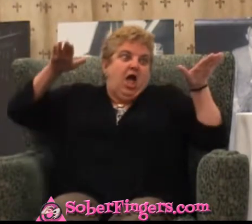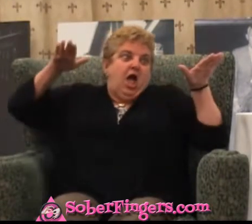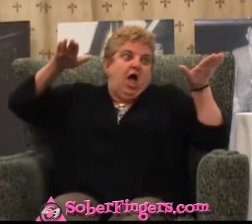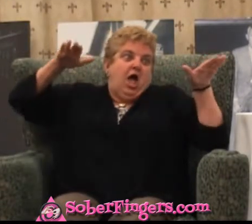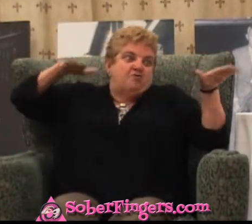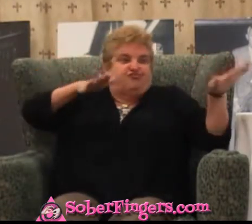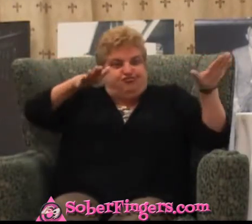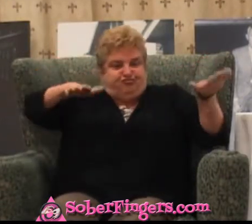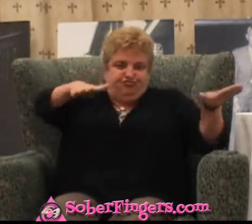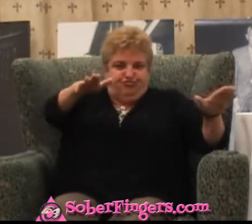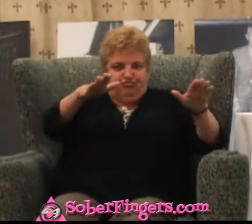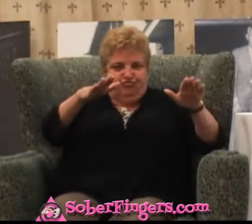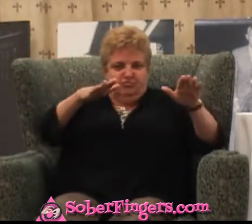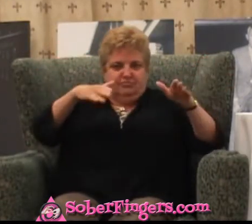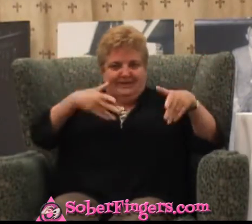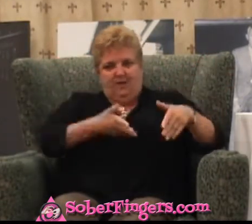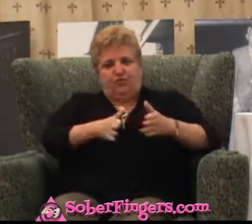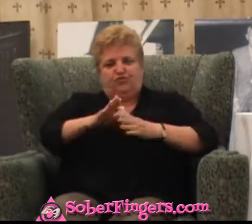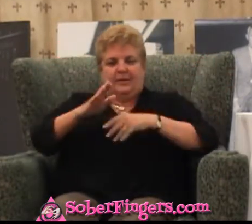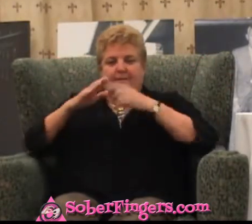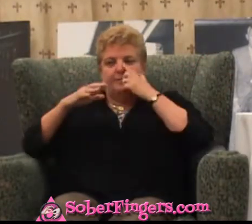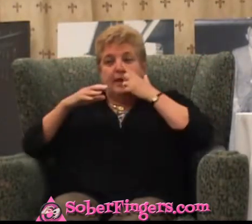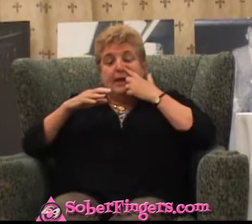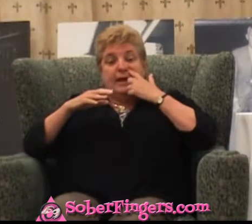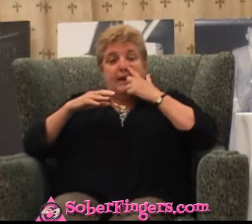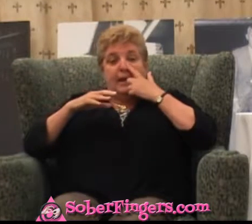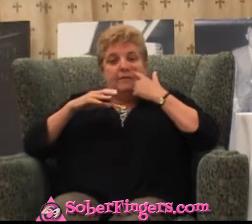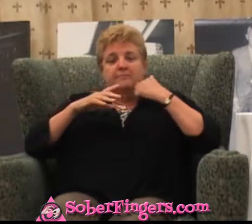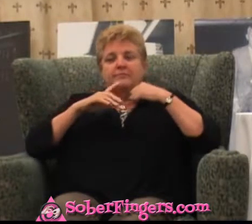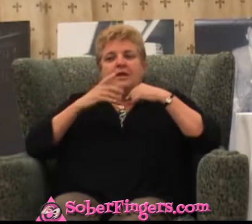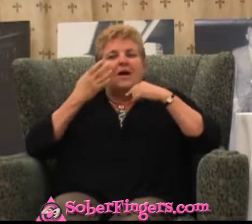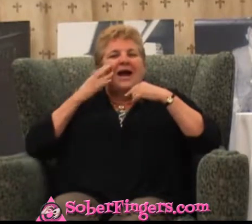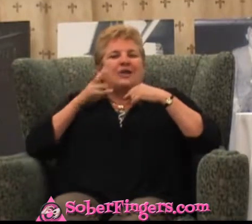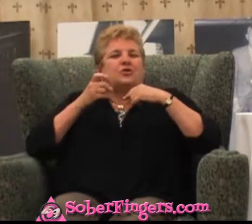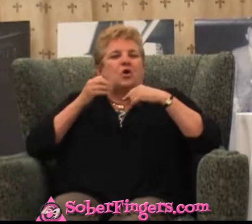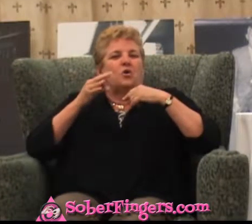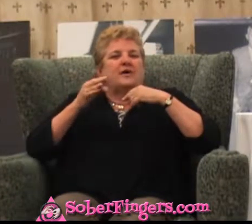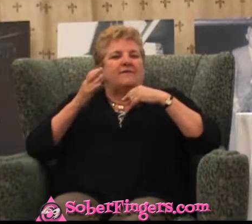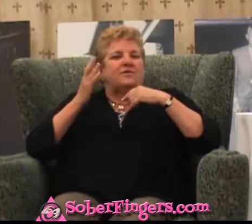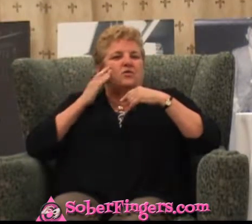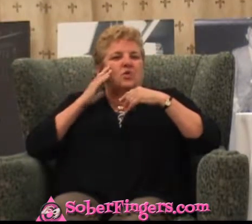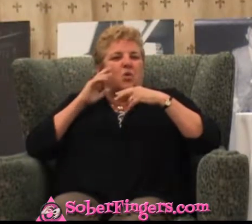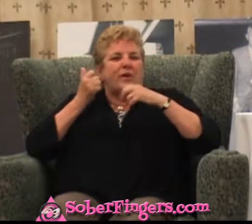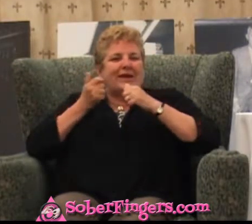Street. Now, I truly don't know if you know anything about Watts.